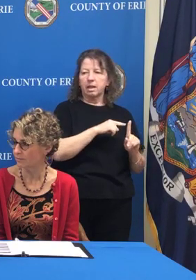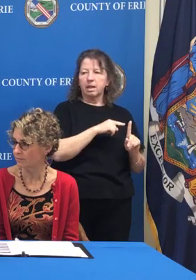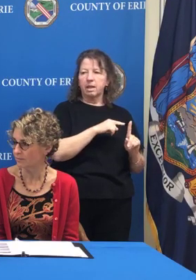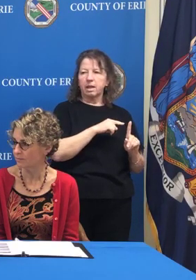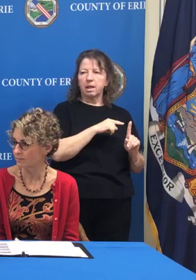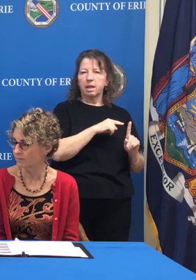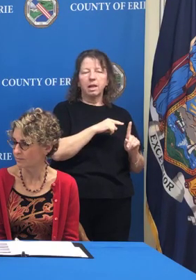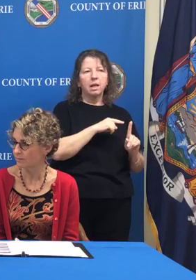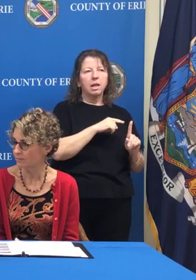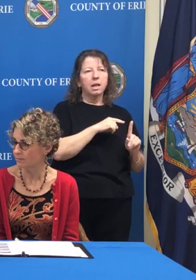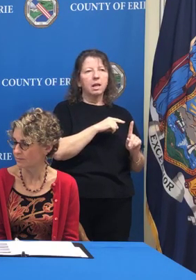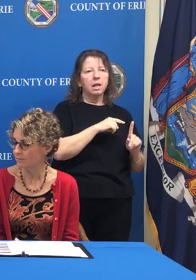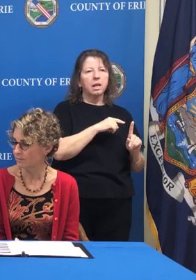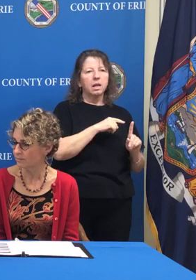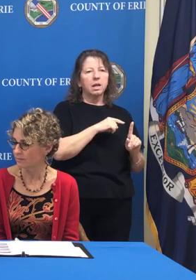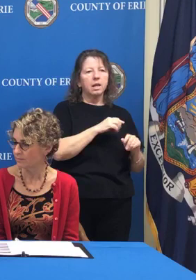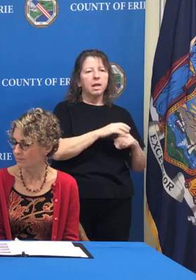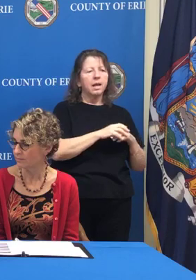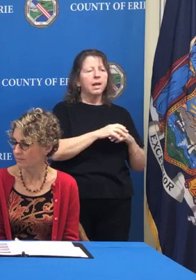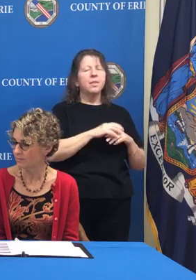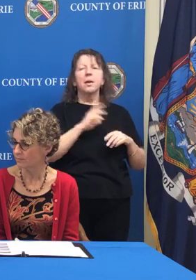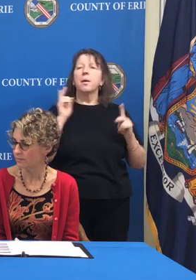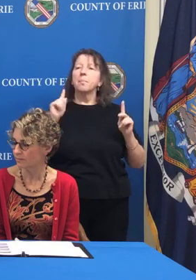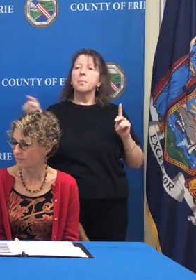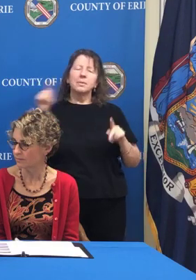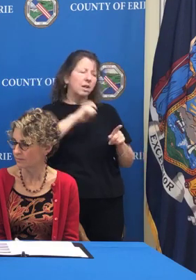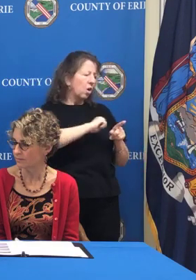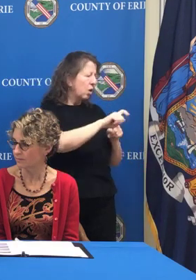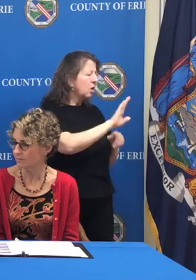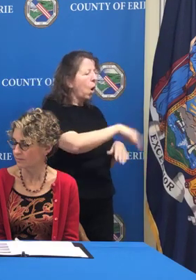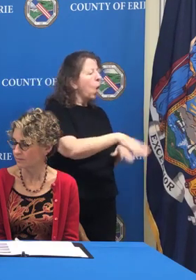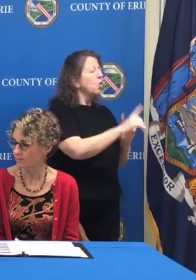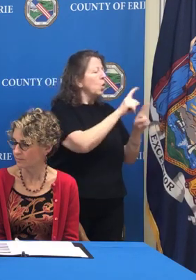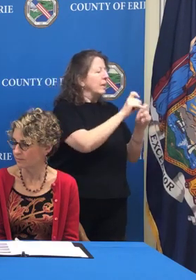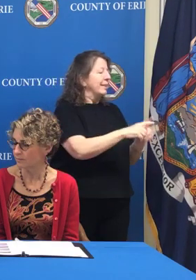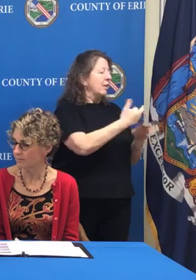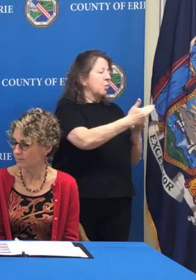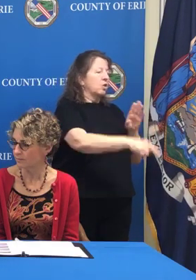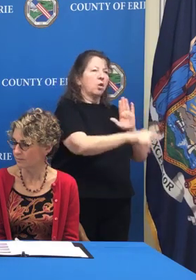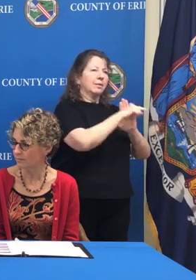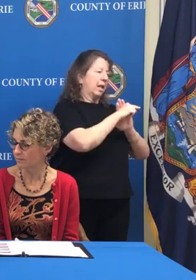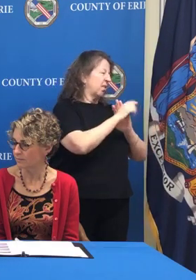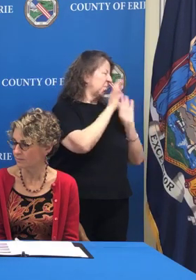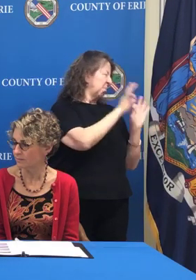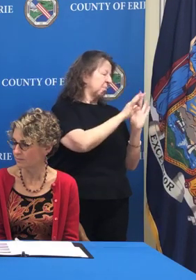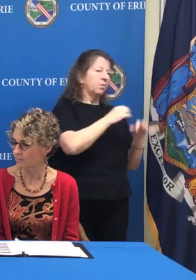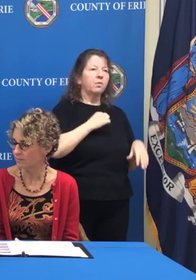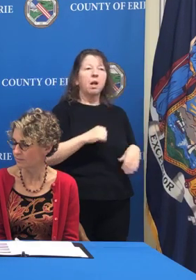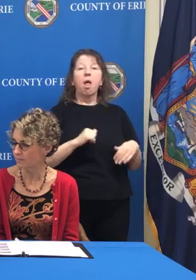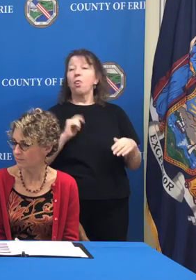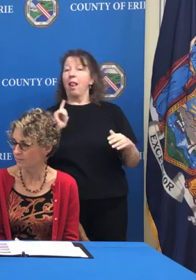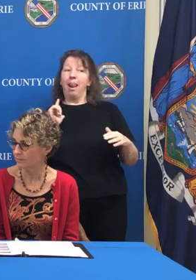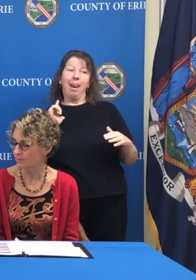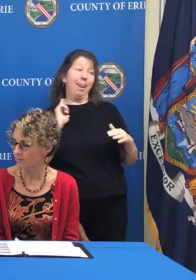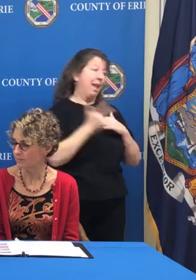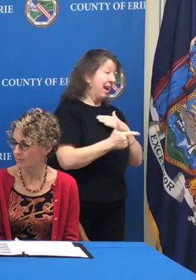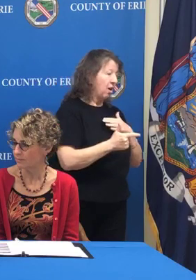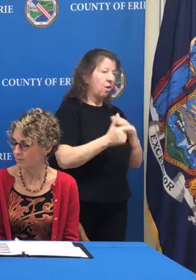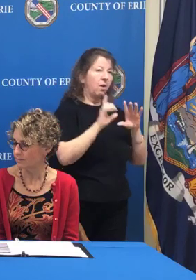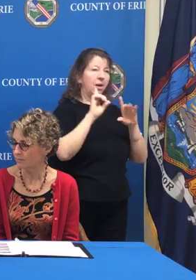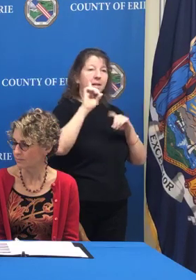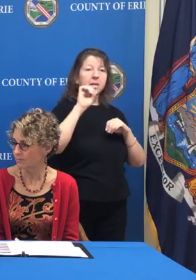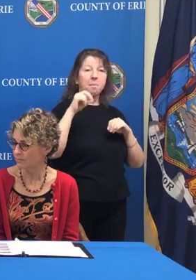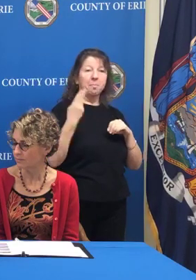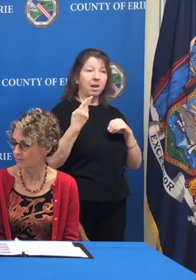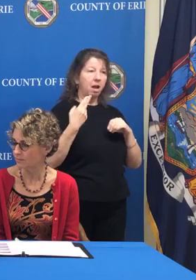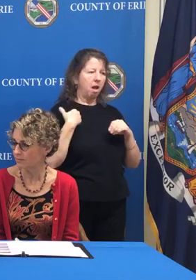called and initially told that they had tested negative, and then got a call back from the Department of Health soon after telling them that